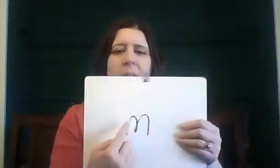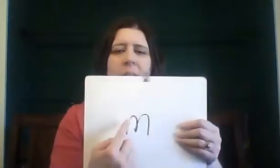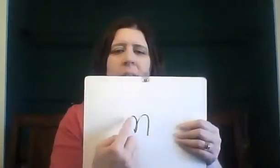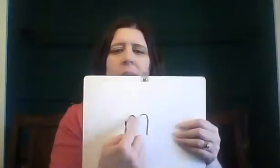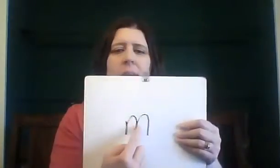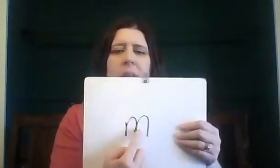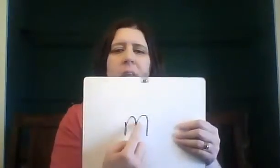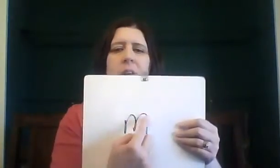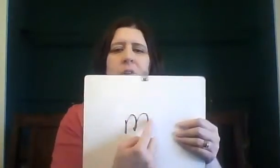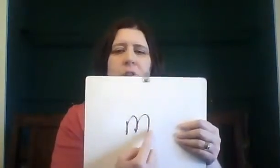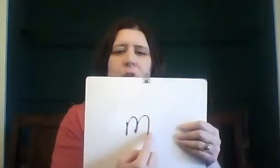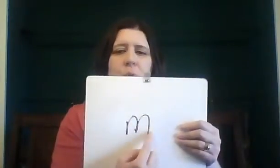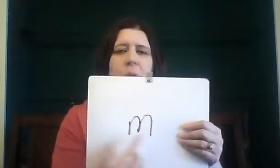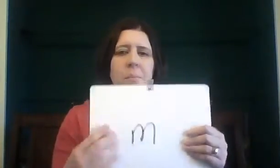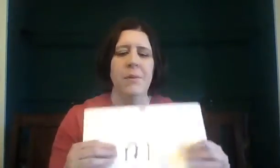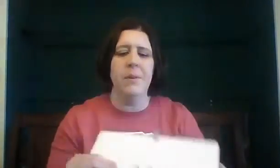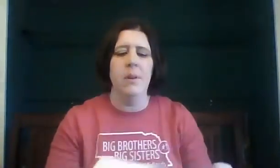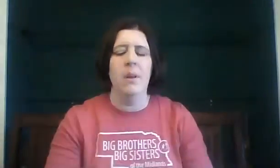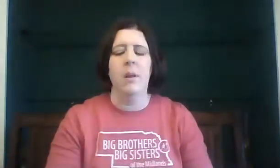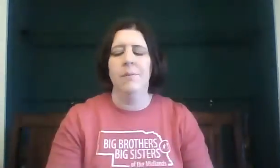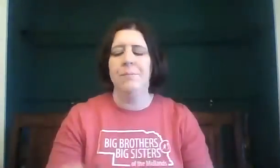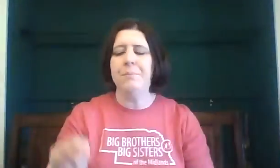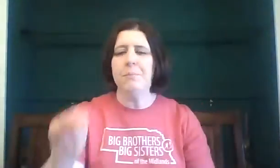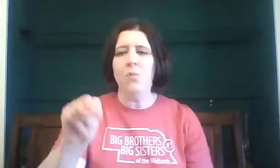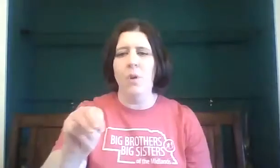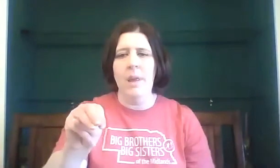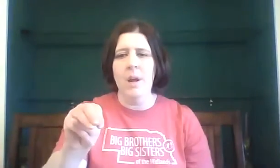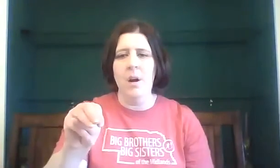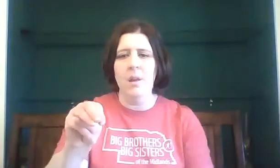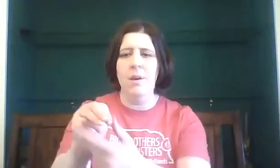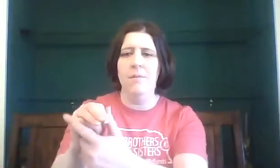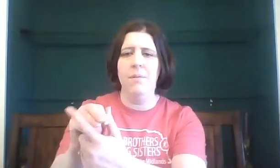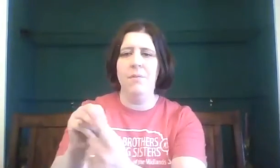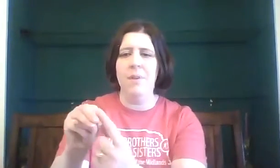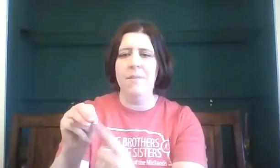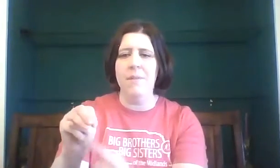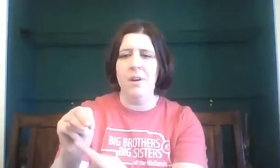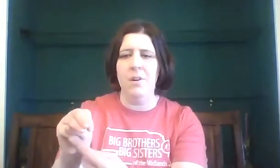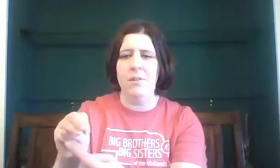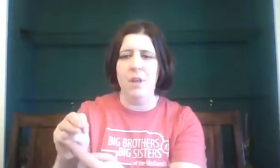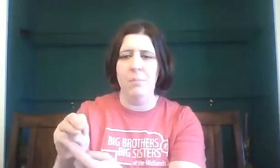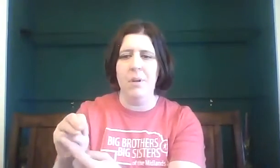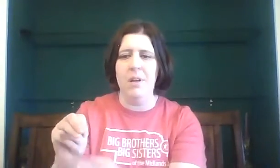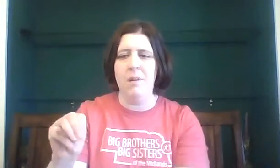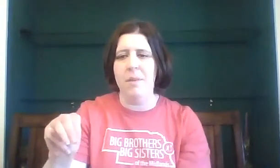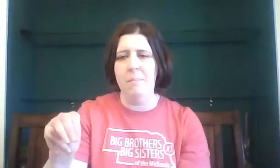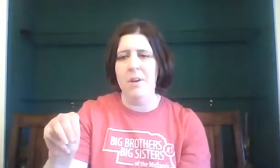line and then two humps. Here you have three fingers that you're putting your thumb